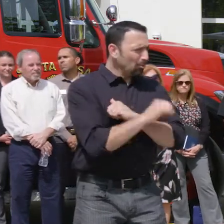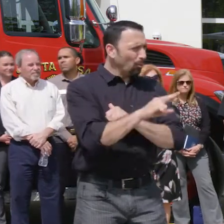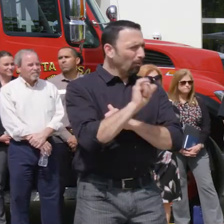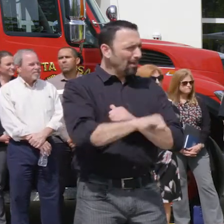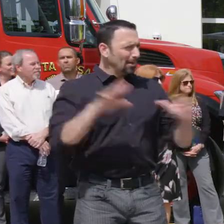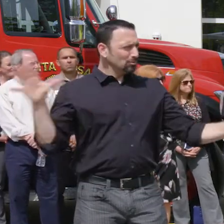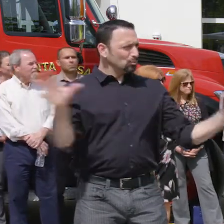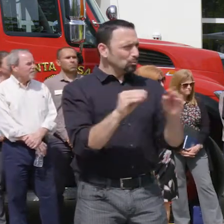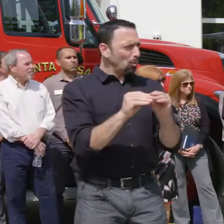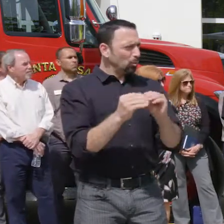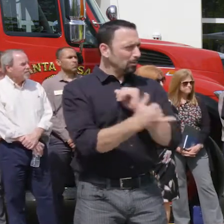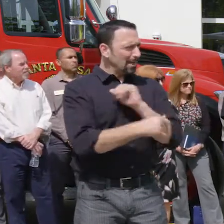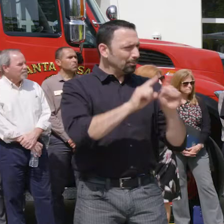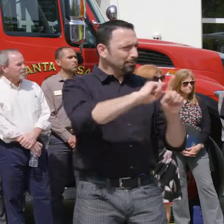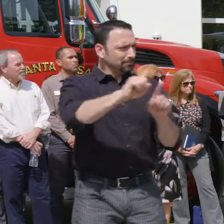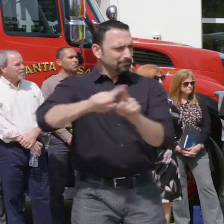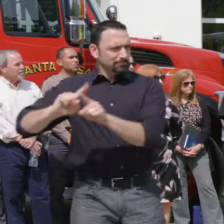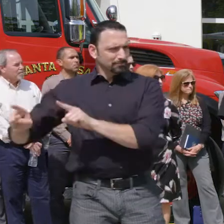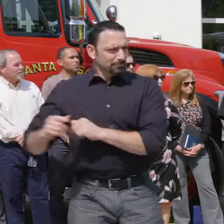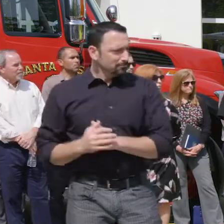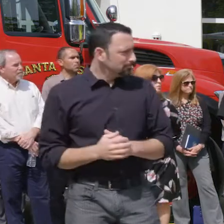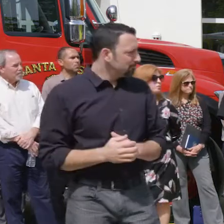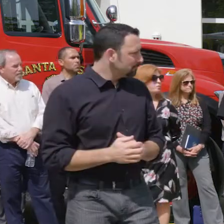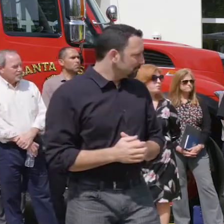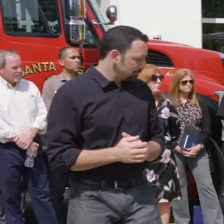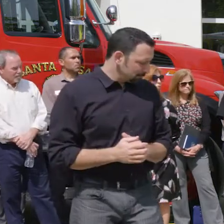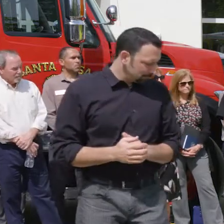You want to take that one, the remaining 1%